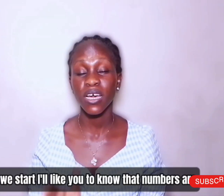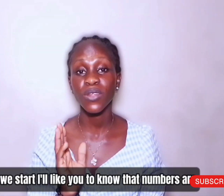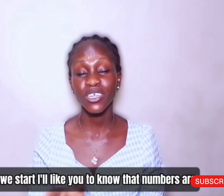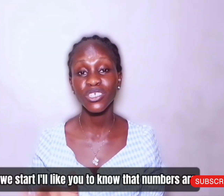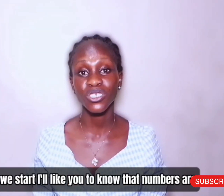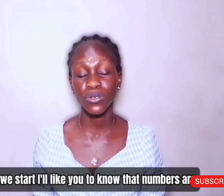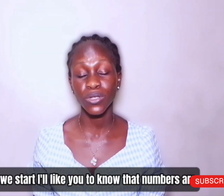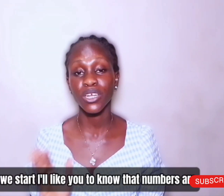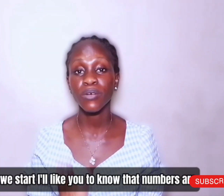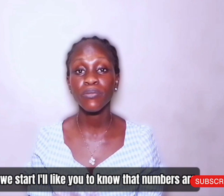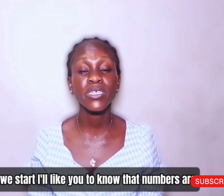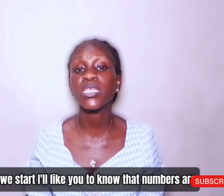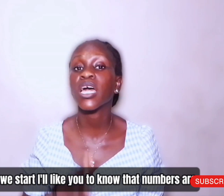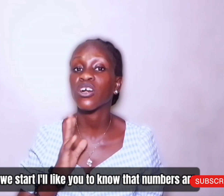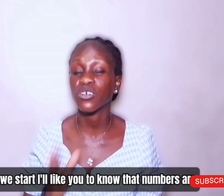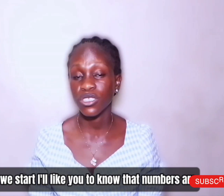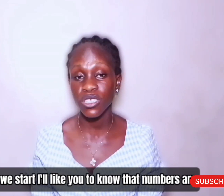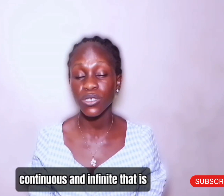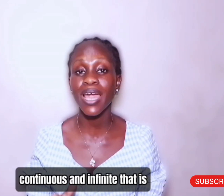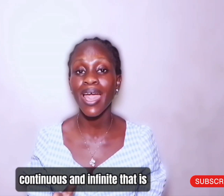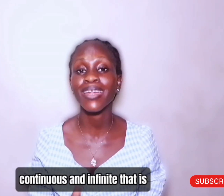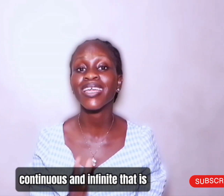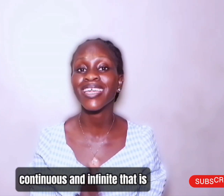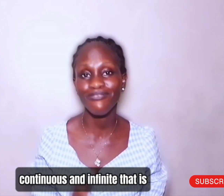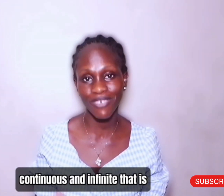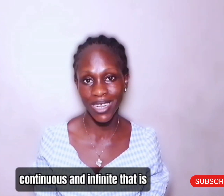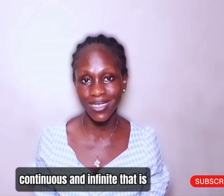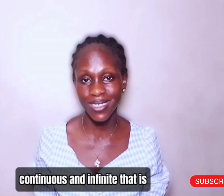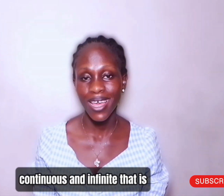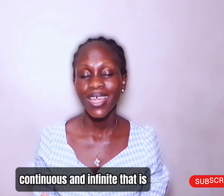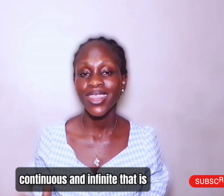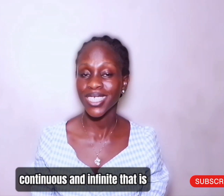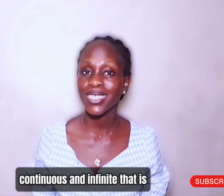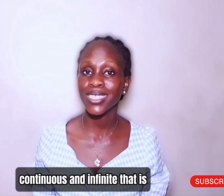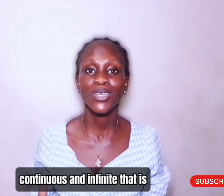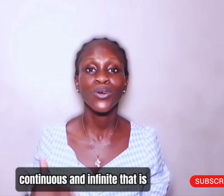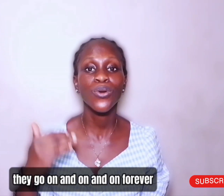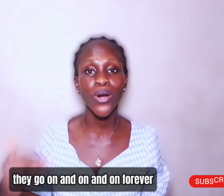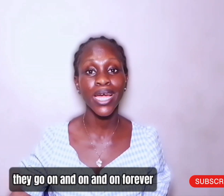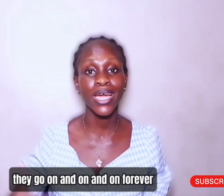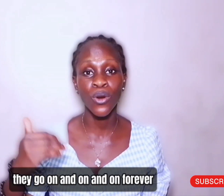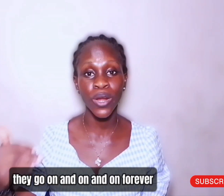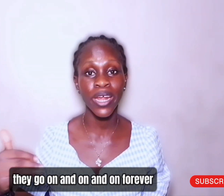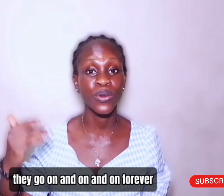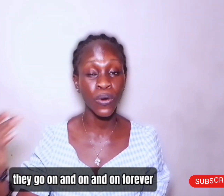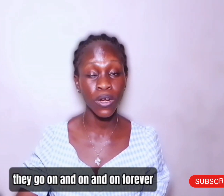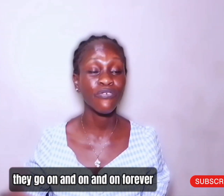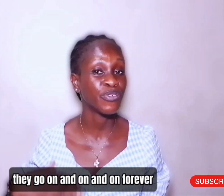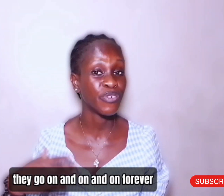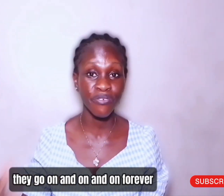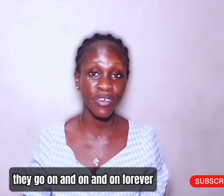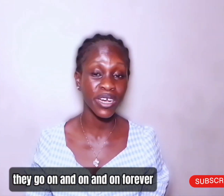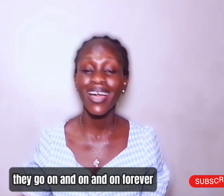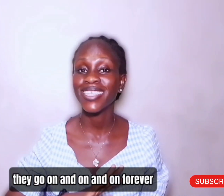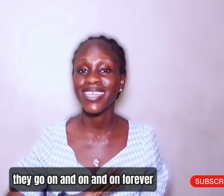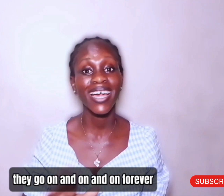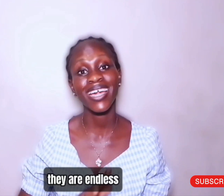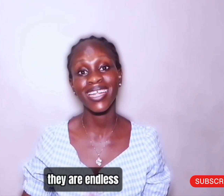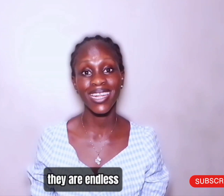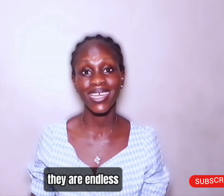I would like you to know that numbers are continuous and infinite. That is, they go on and on and on forever. They are